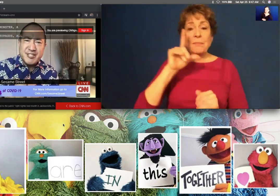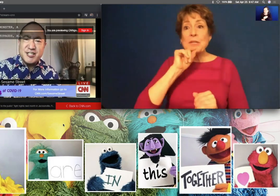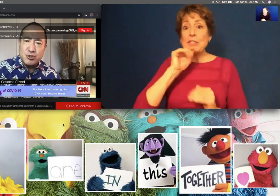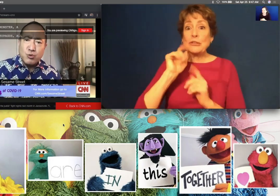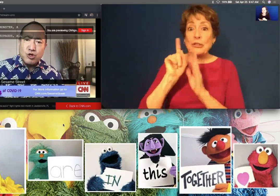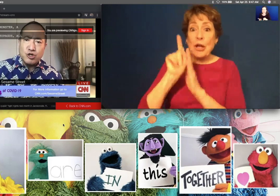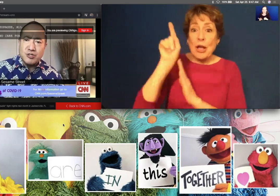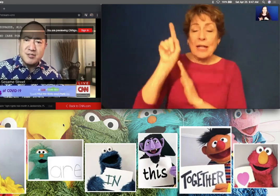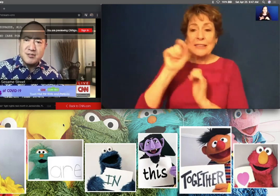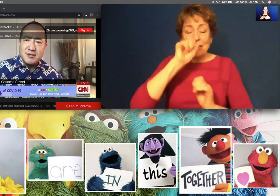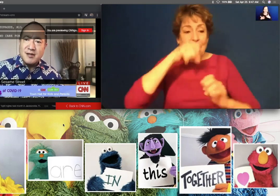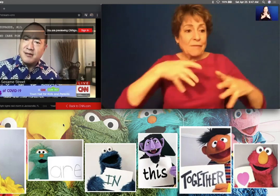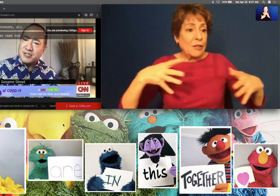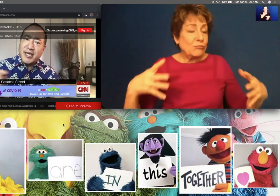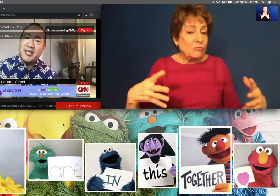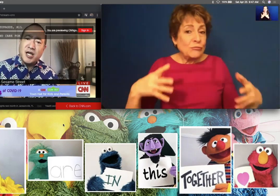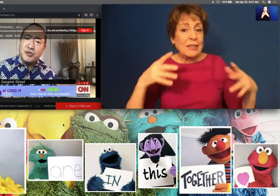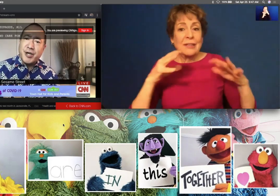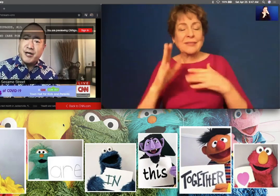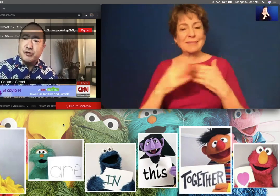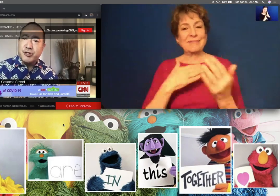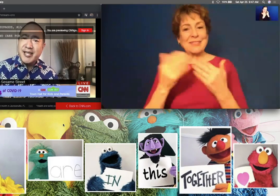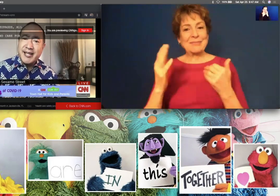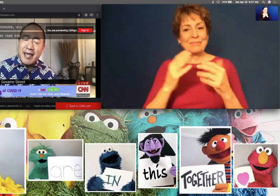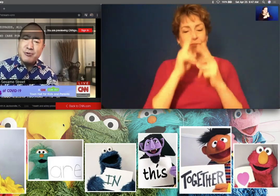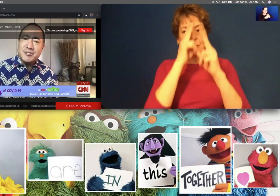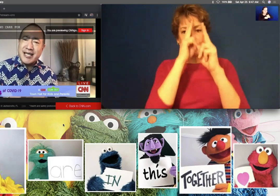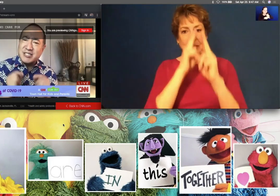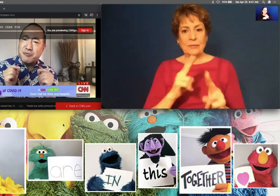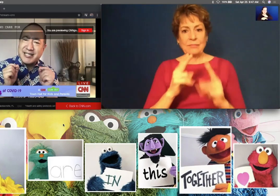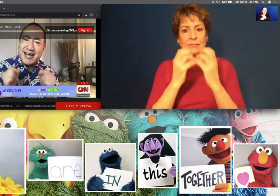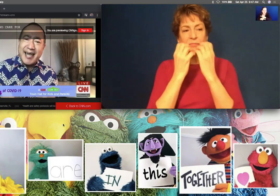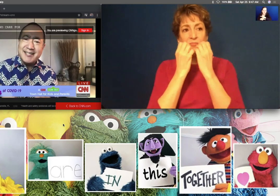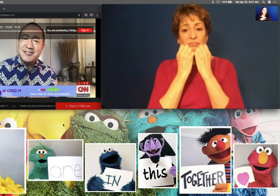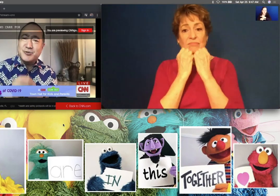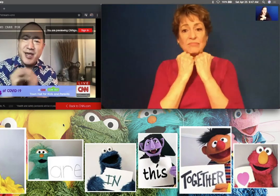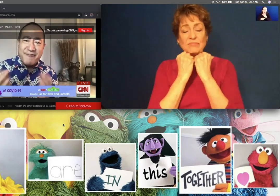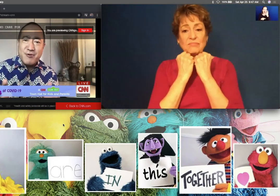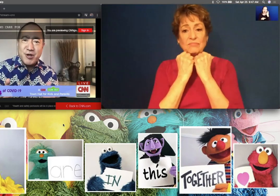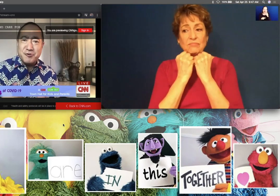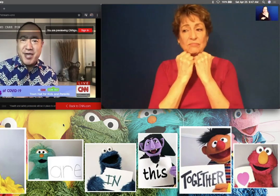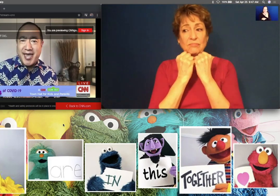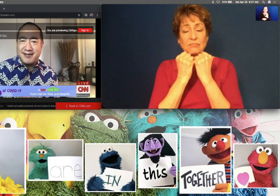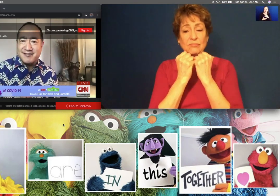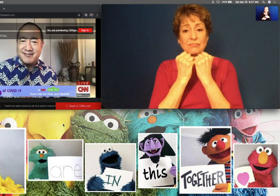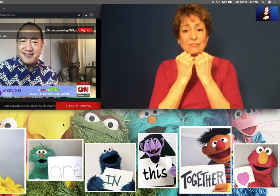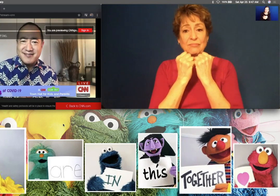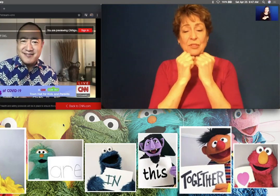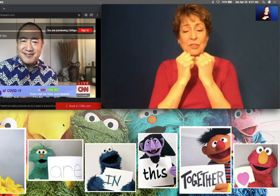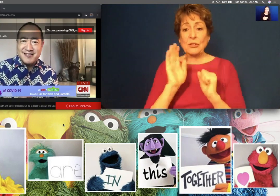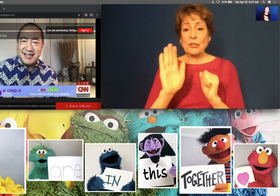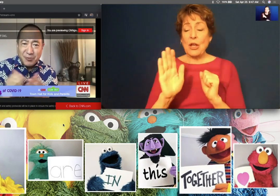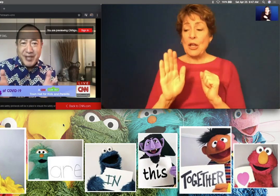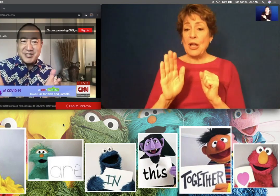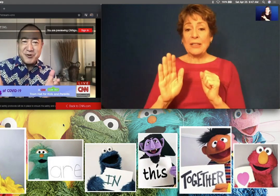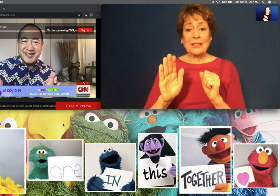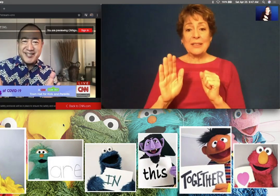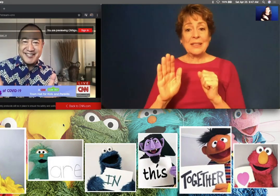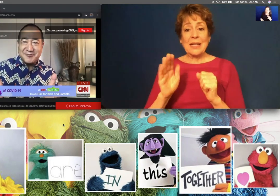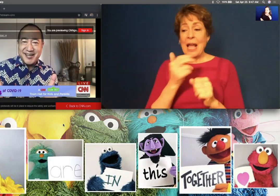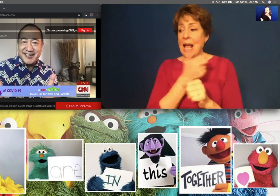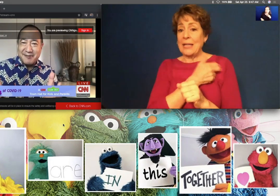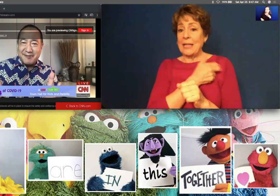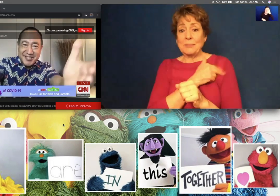a snuffleupagus, all of us need to help and care for each other. Cheer for your essential workers. Check in on